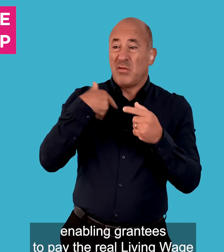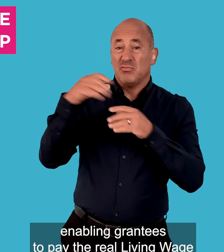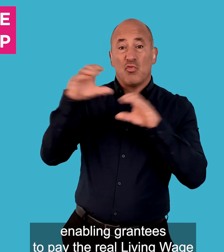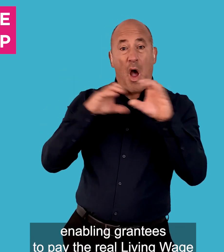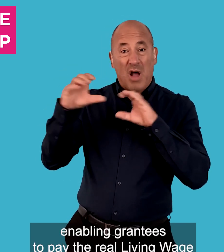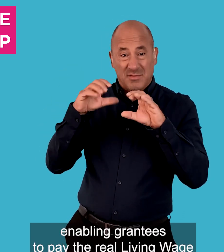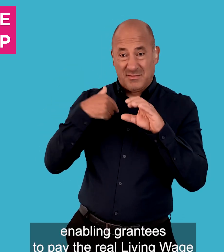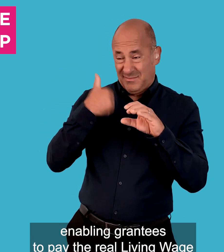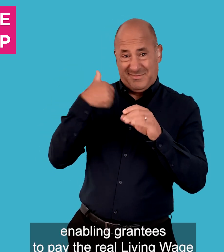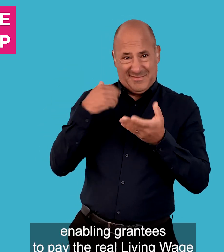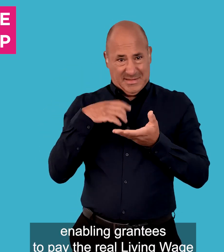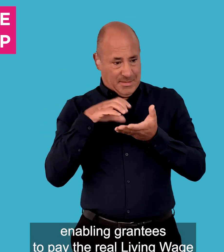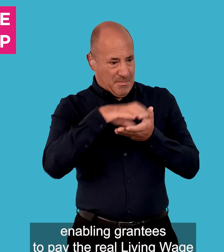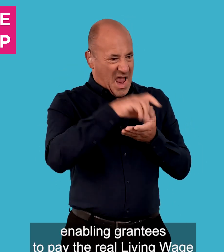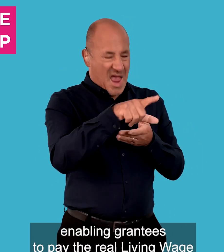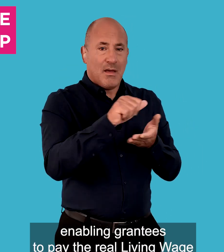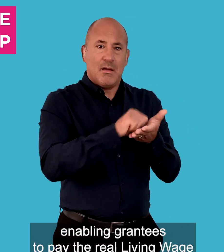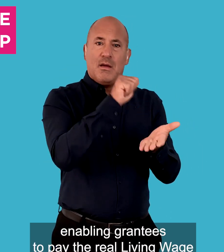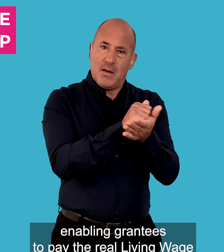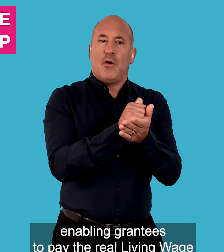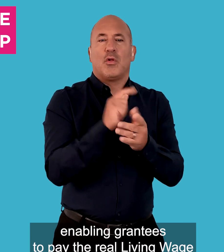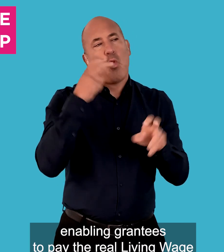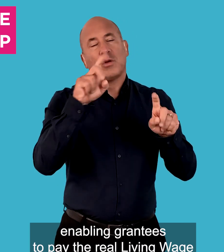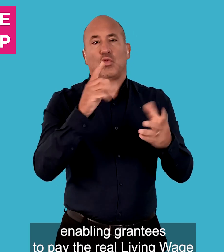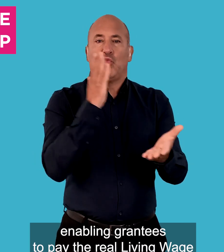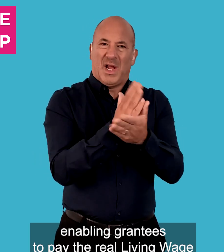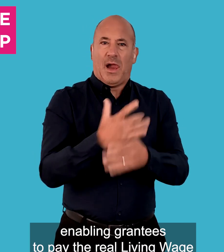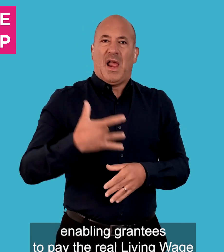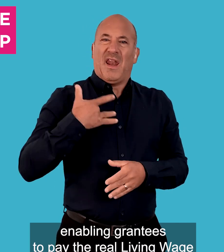Enabling guarantees to pay the real living wage.